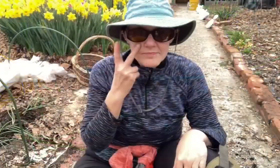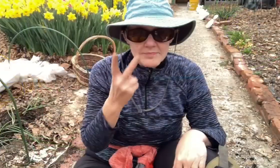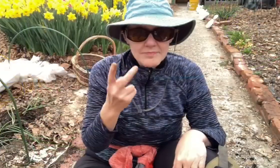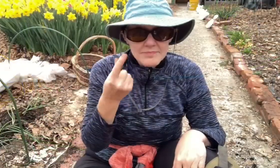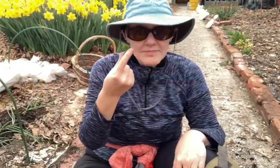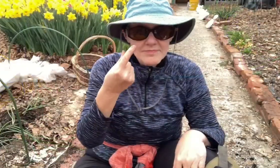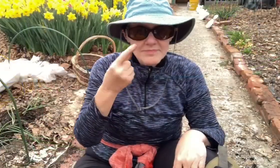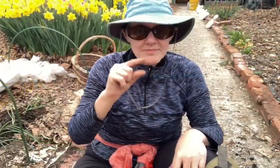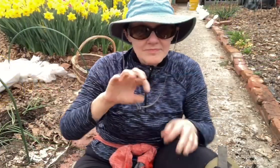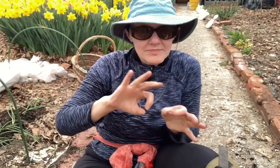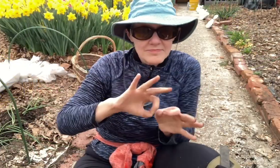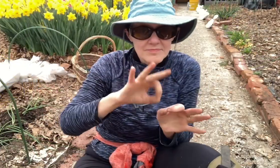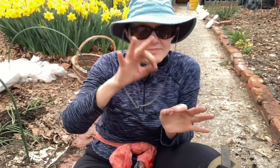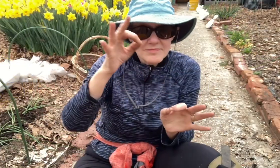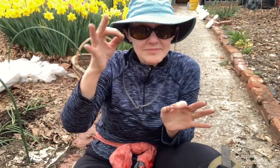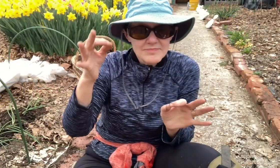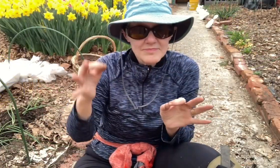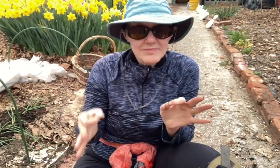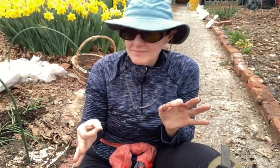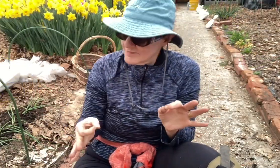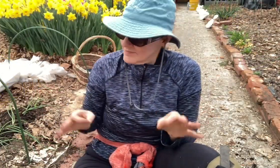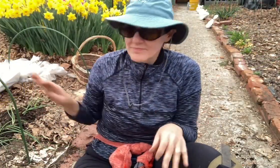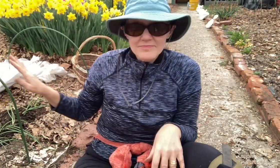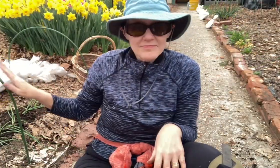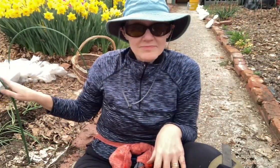Now you see the green hoops?